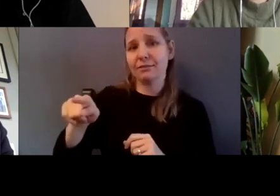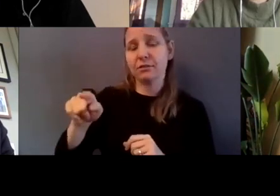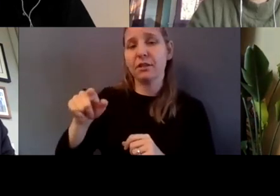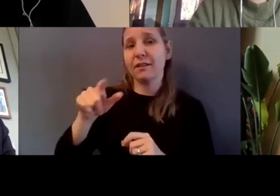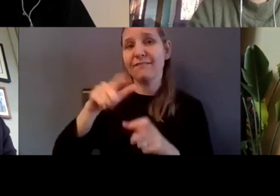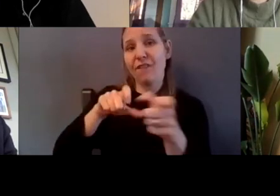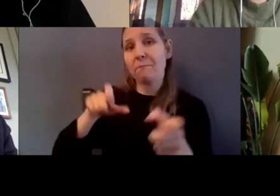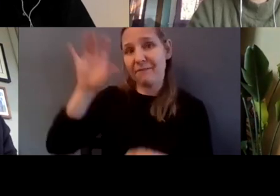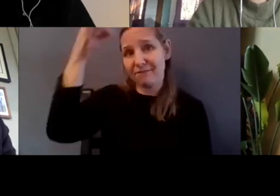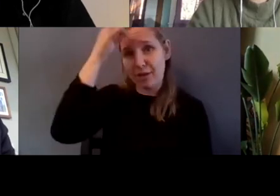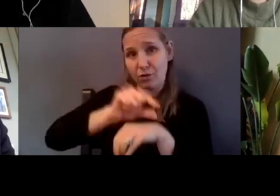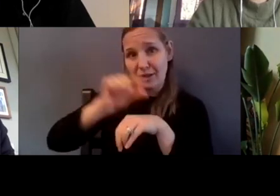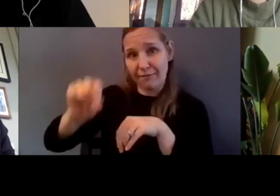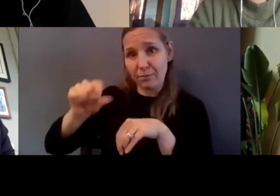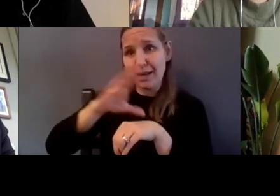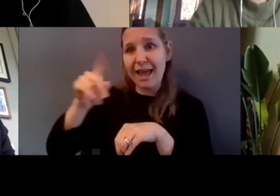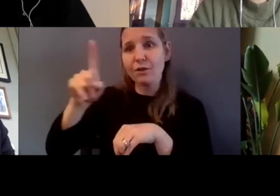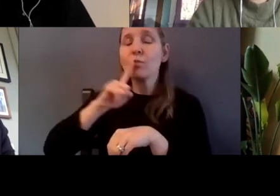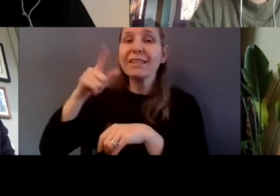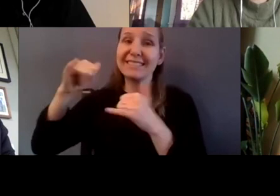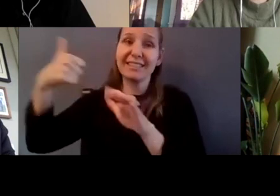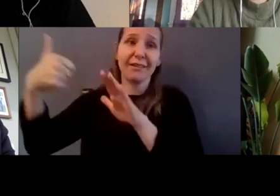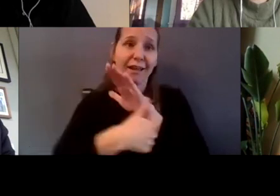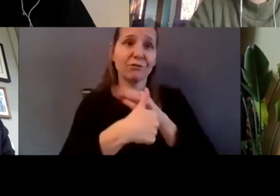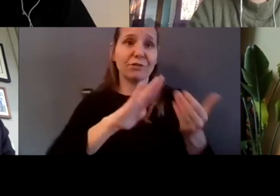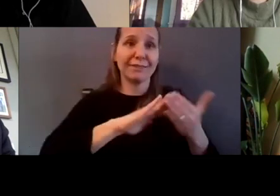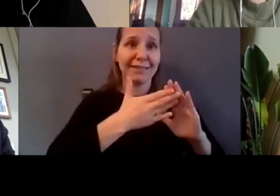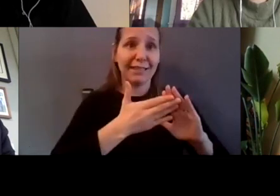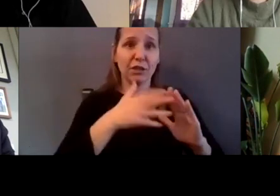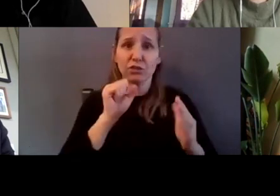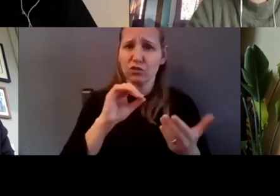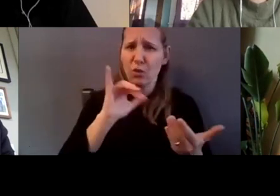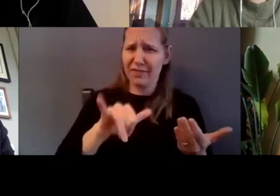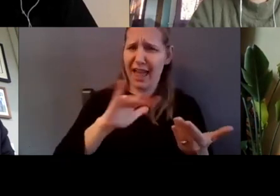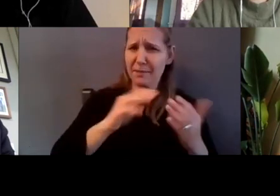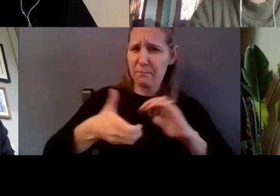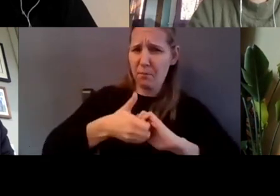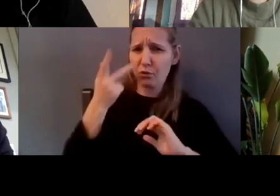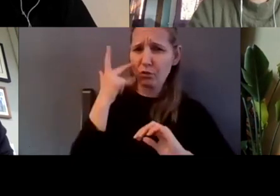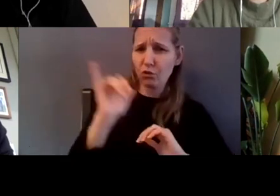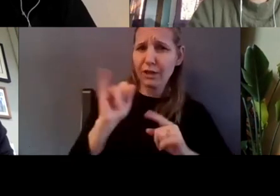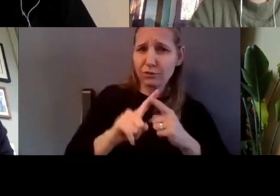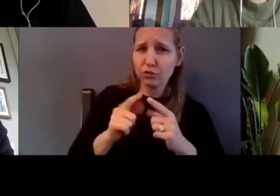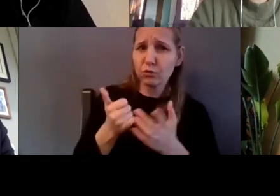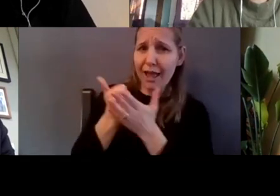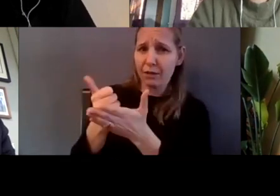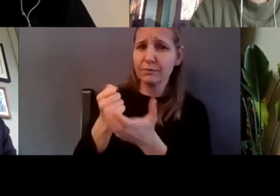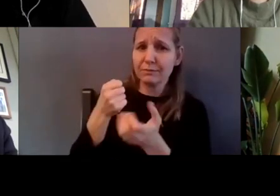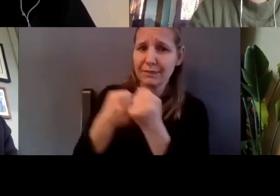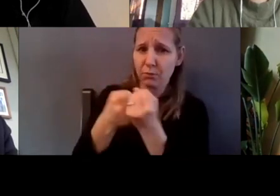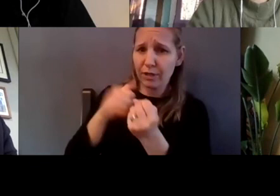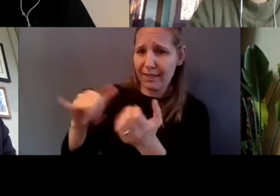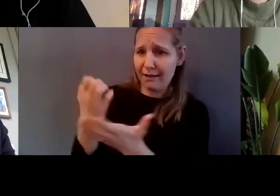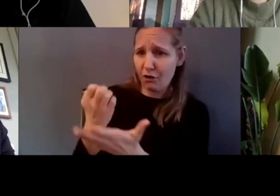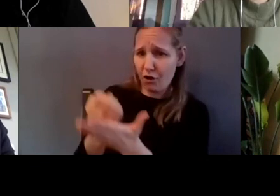government and are actually under city jurisdiction legally. So what does the partnership look like there to reinvent the economy? What